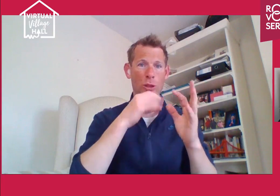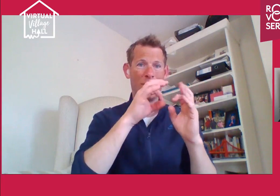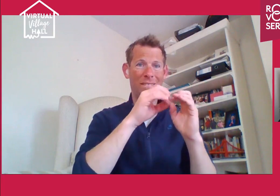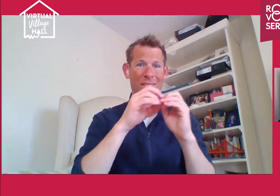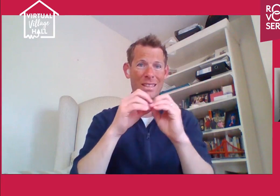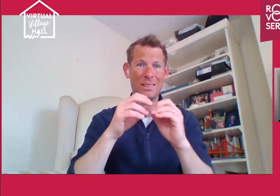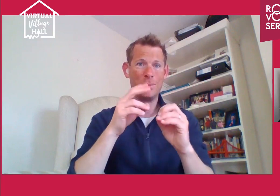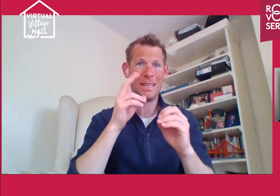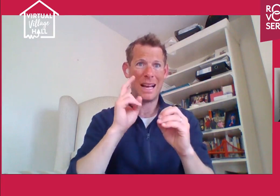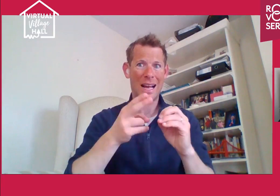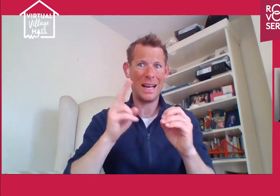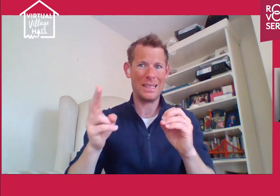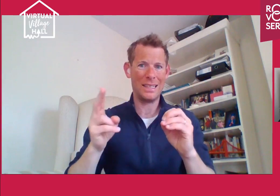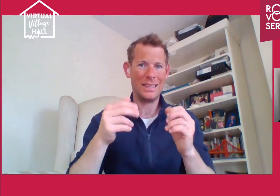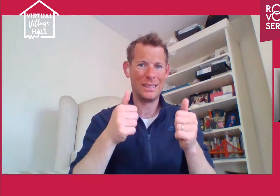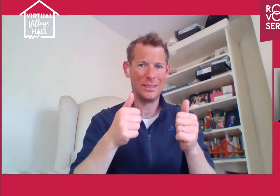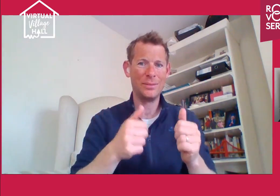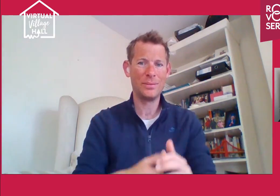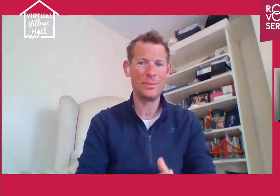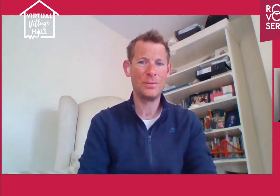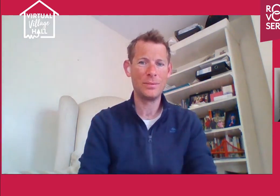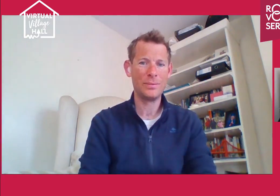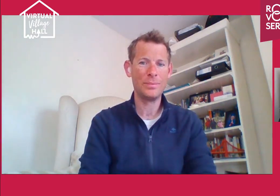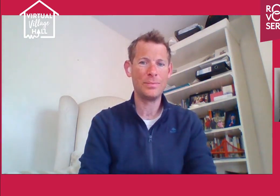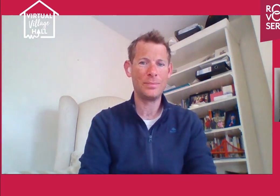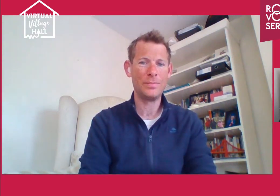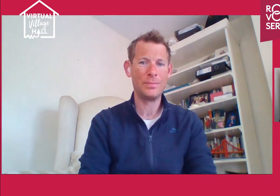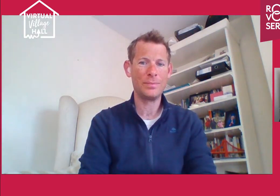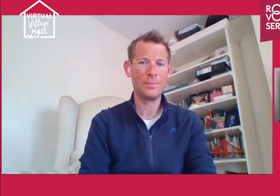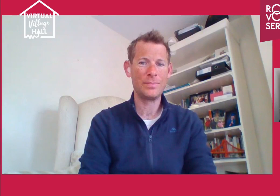So we have Julie asked a question about finger spelling. Could we sign that again?